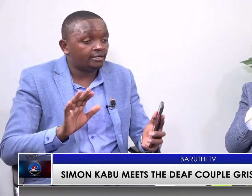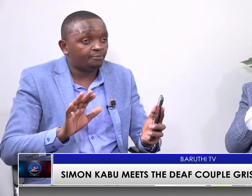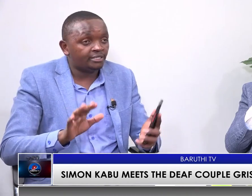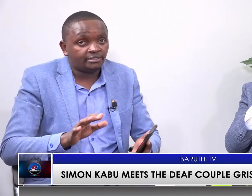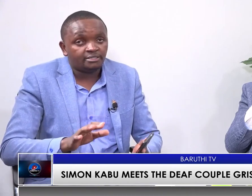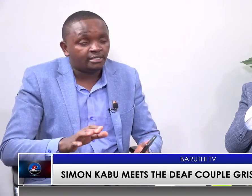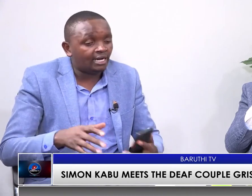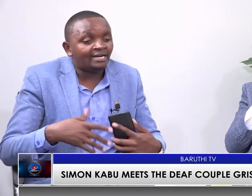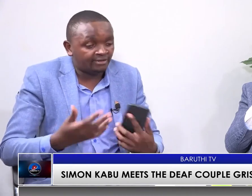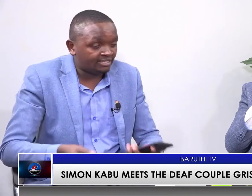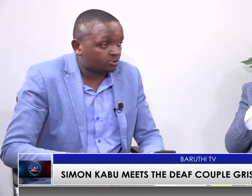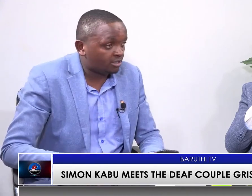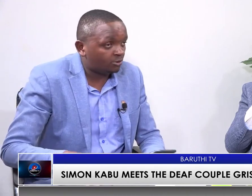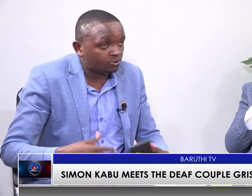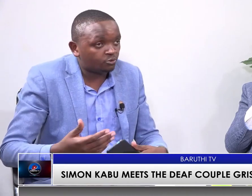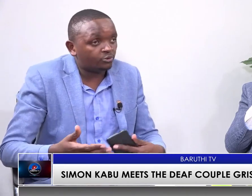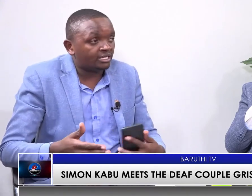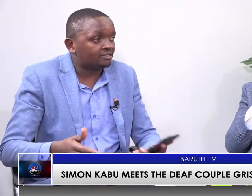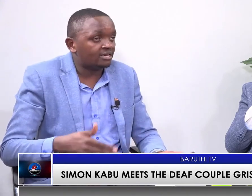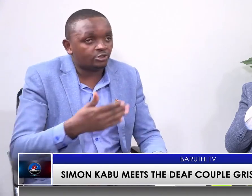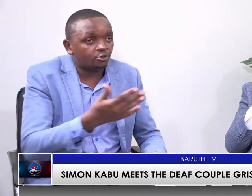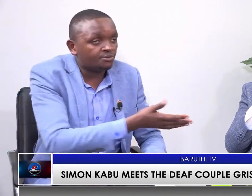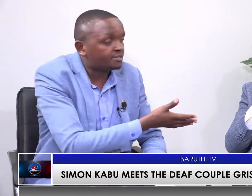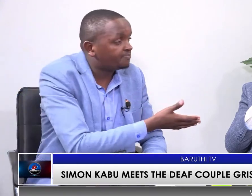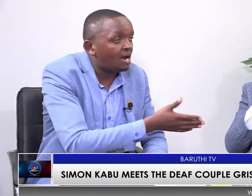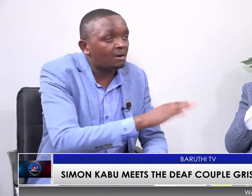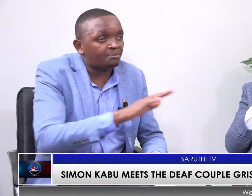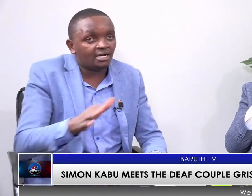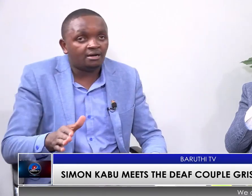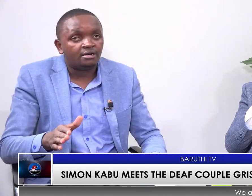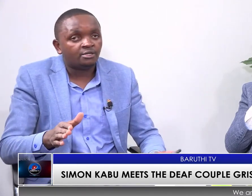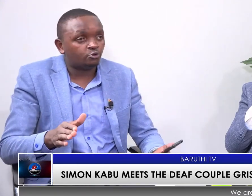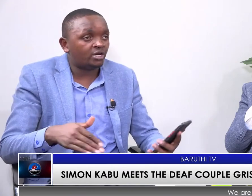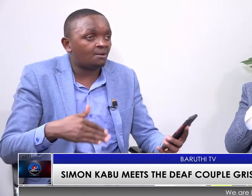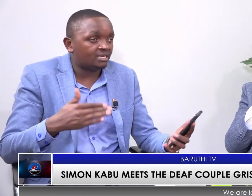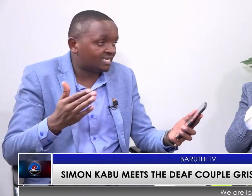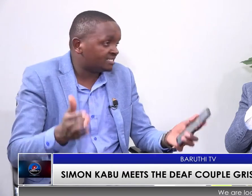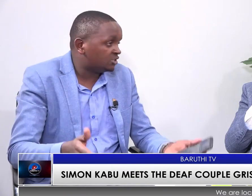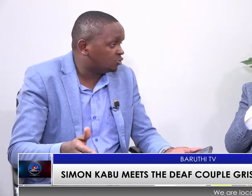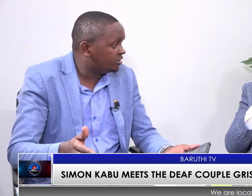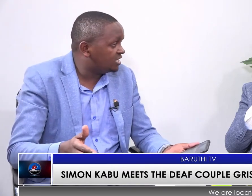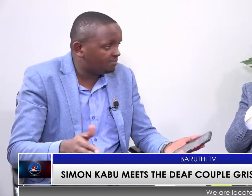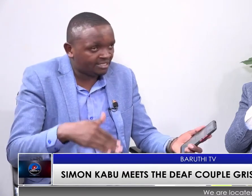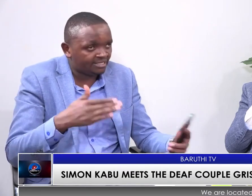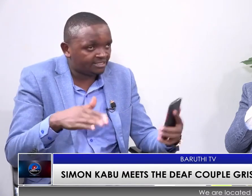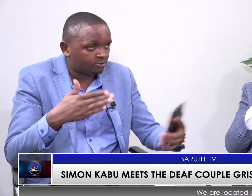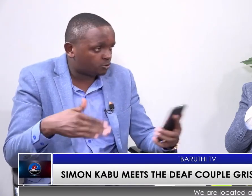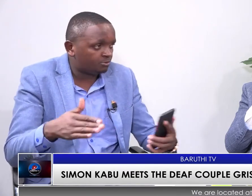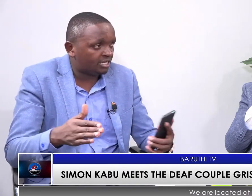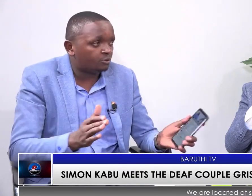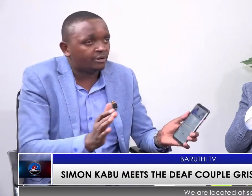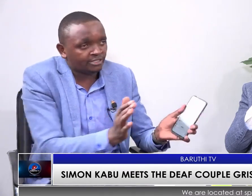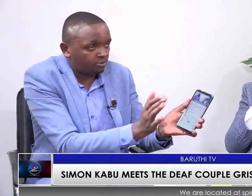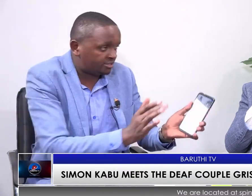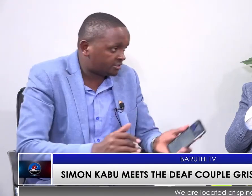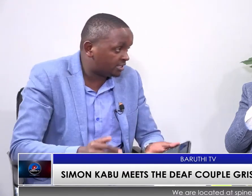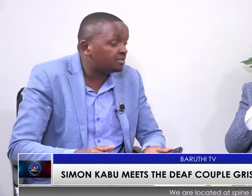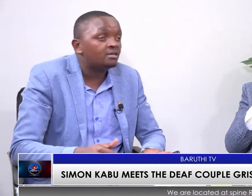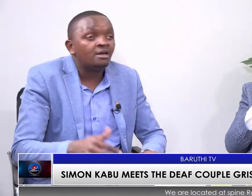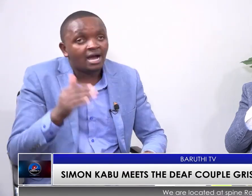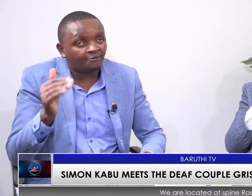including what your fans and my fans, why can't we, you know, imagine how watu wameamua. You see, it